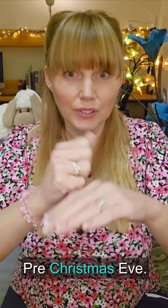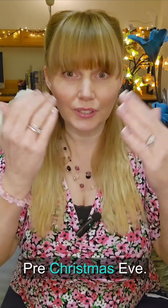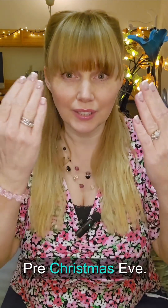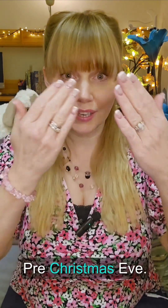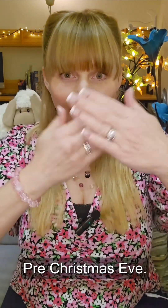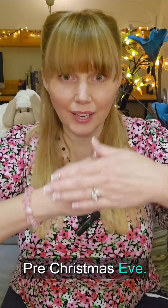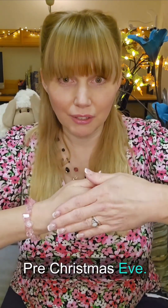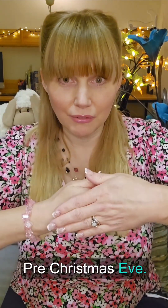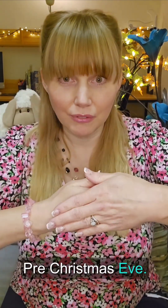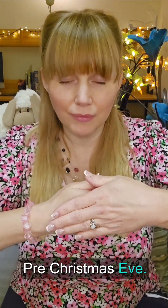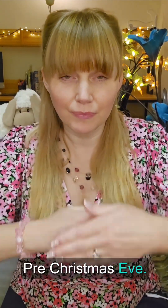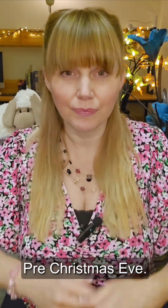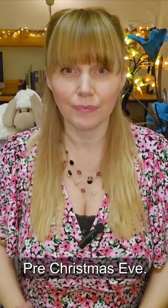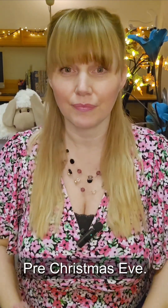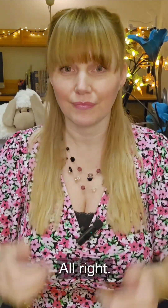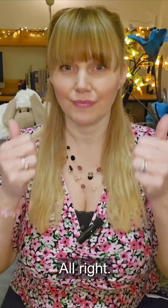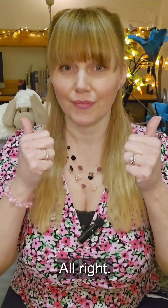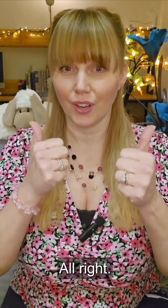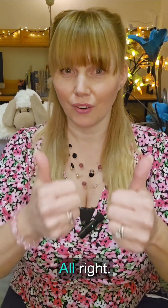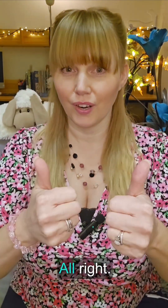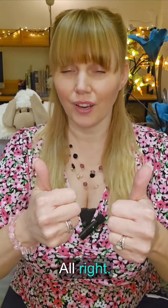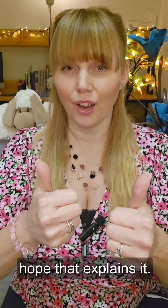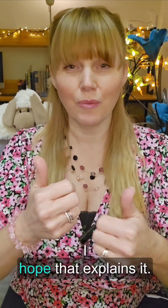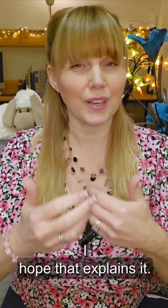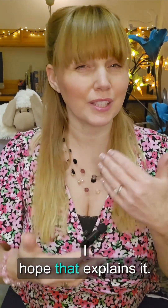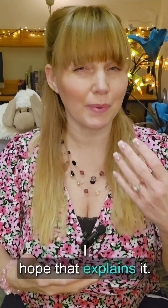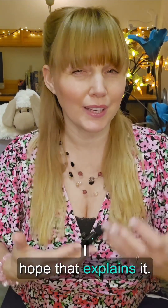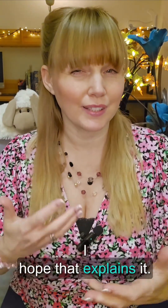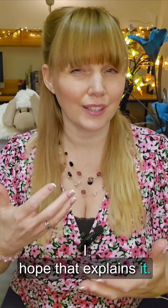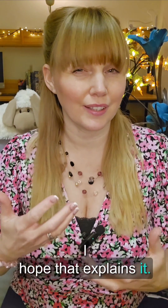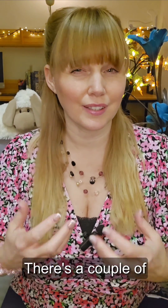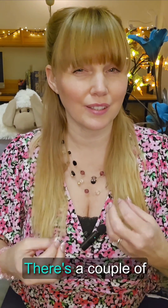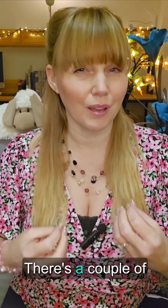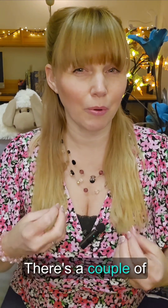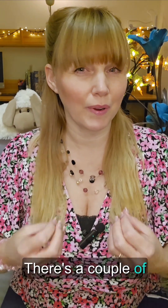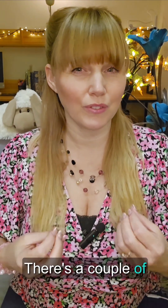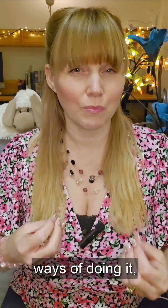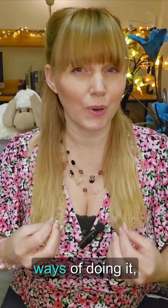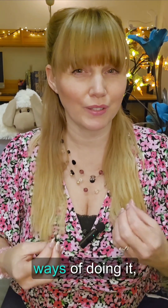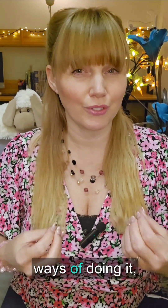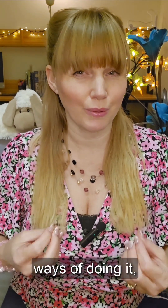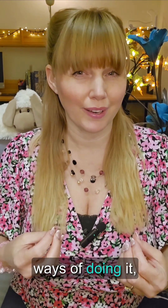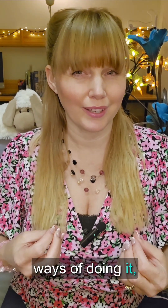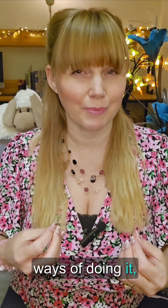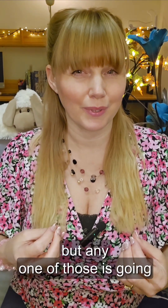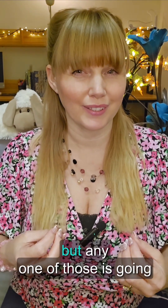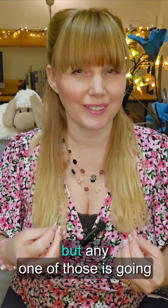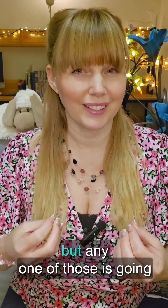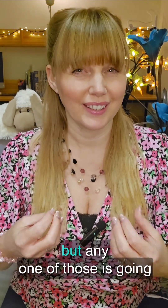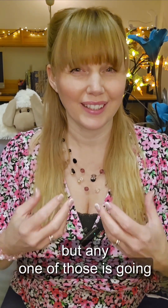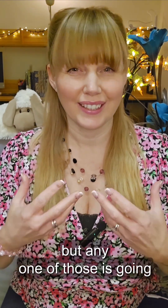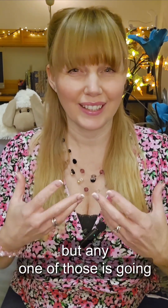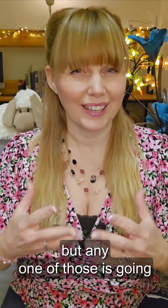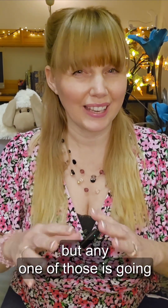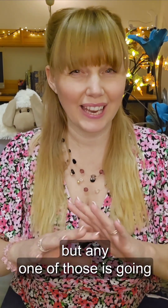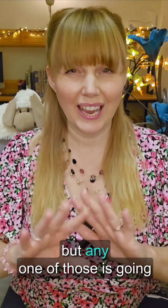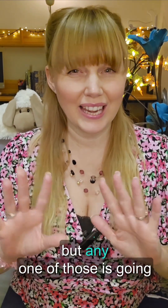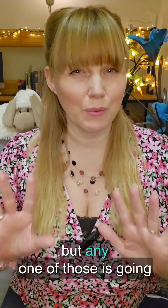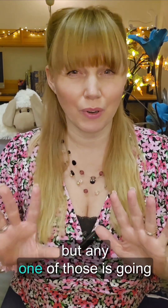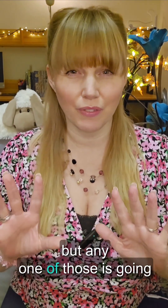pre-Christmas Eve. All right, I hope that explains it. There's a couple of ways of doing it, but any one of those